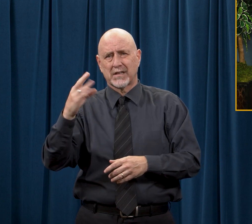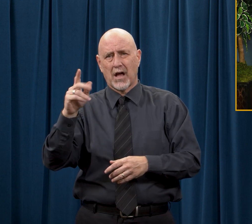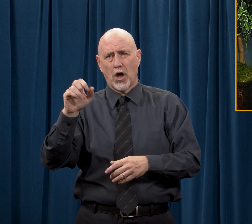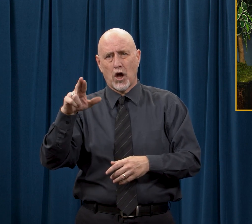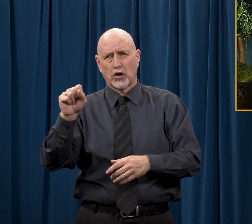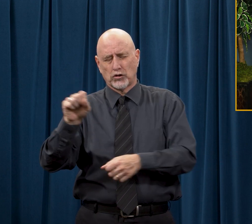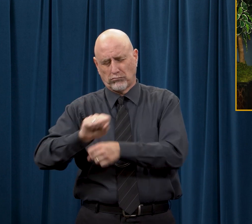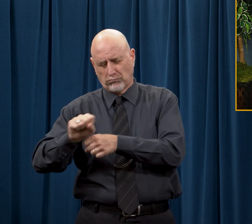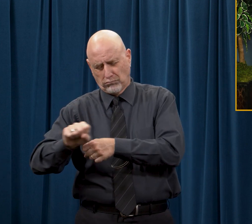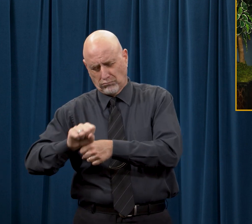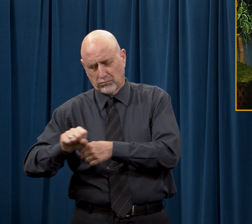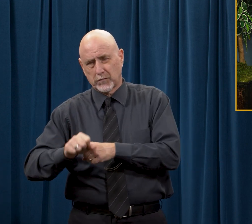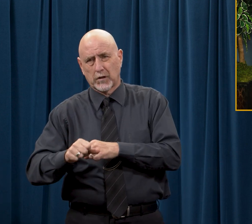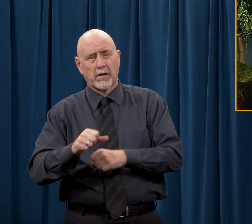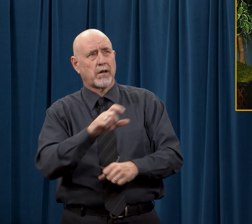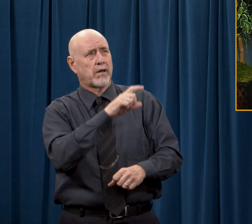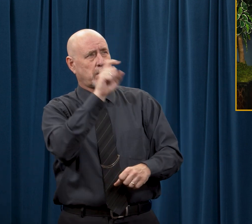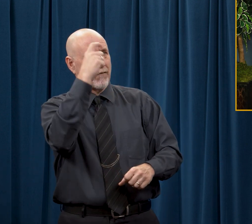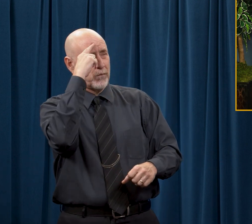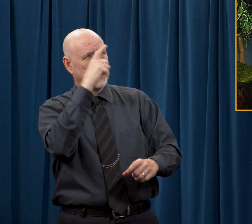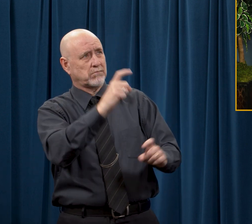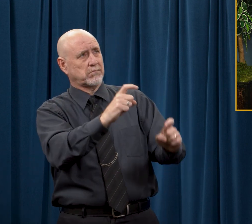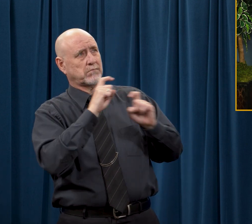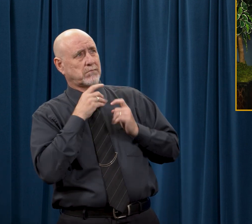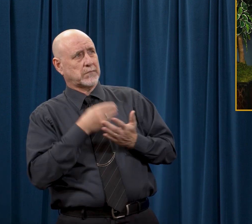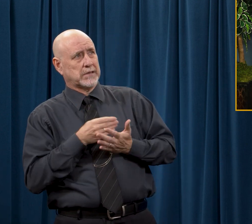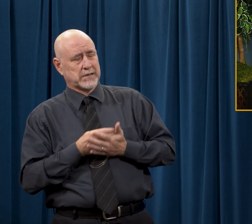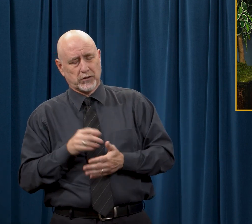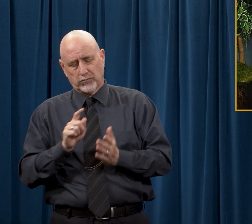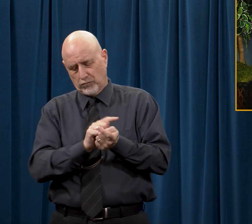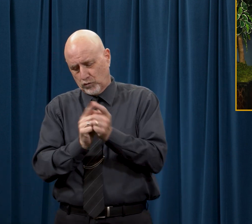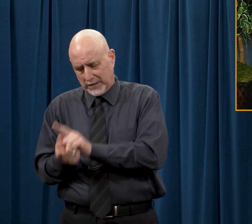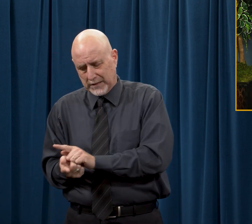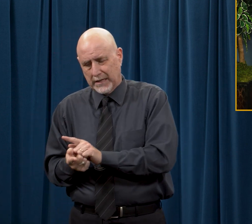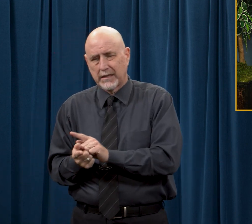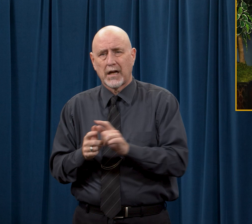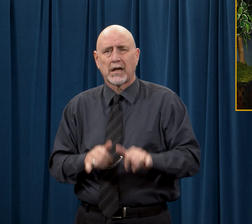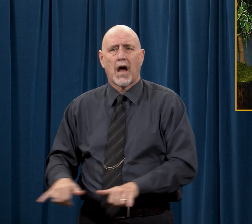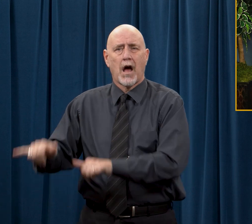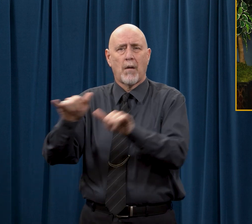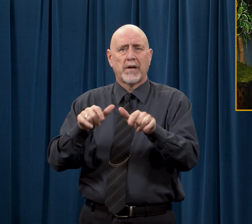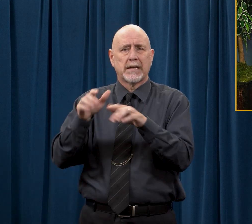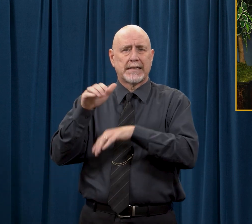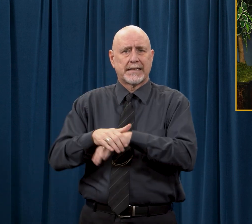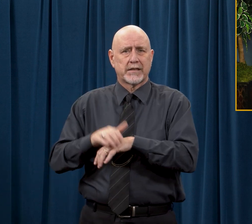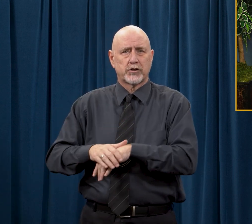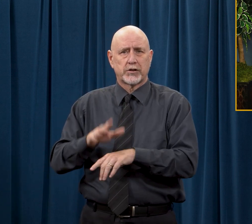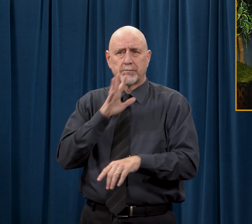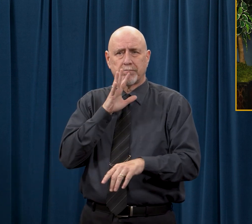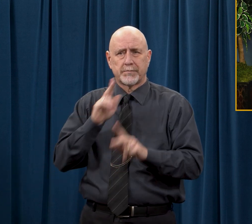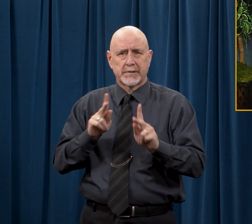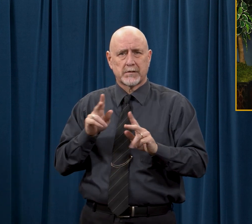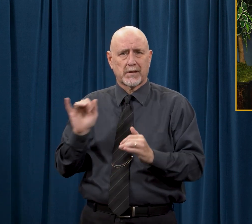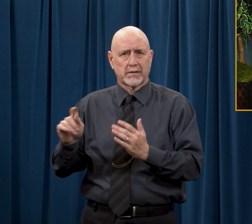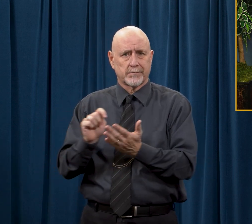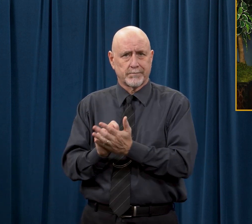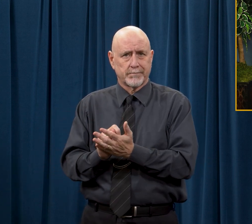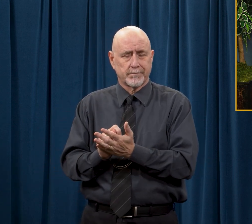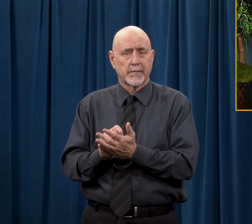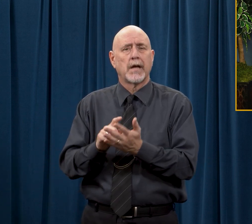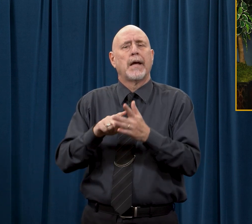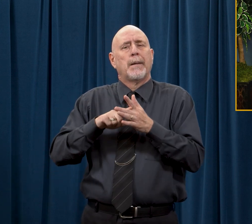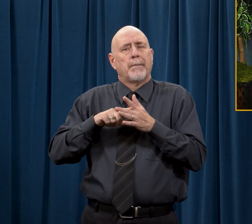47 scholars labored under the Royal Commission to translate the Bible into the common tongue of the English